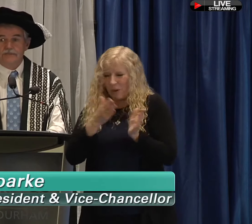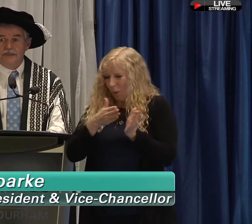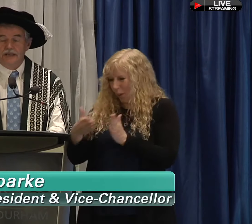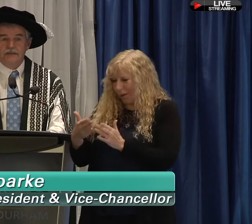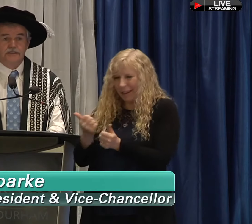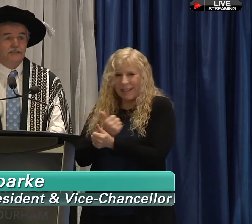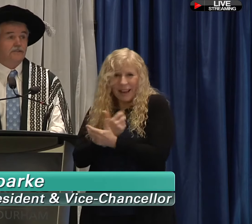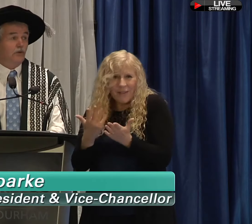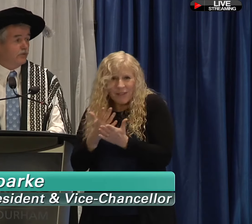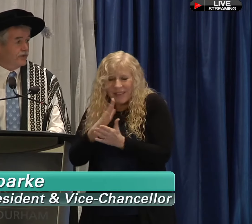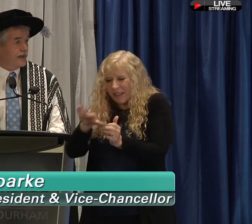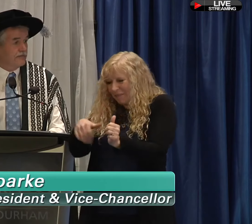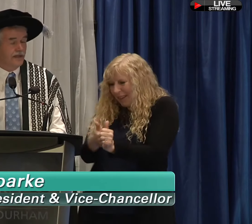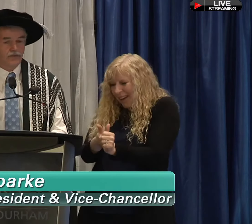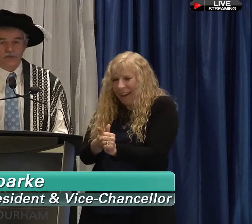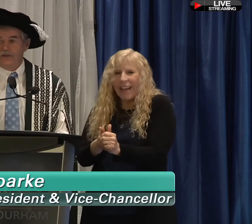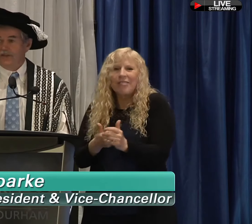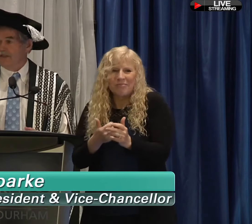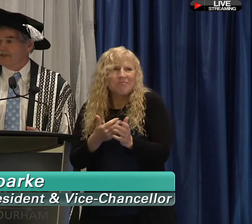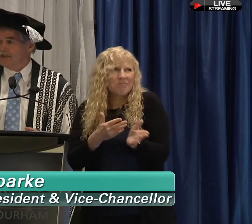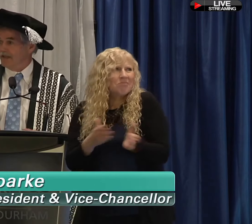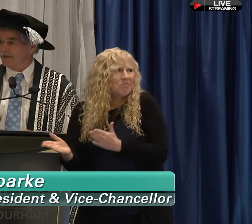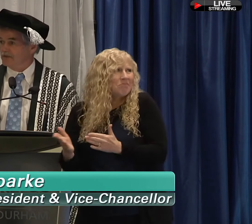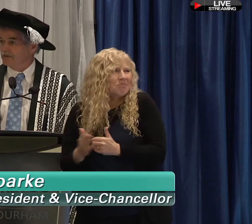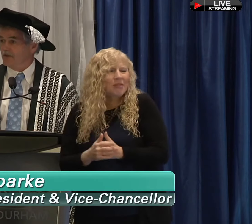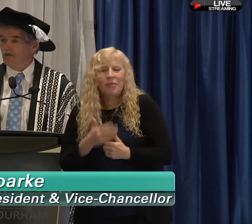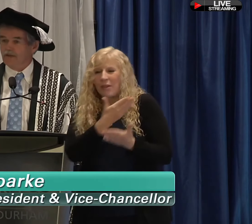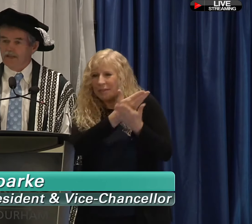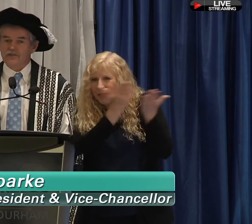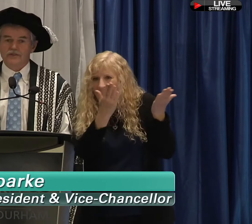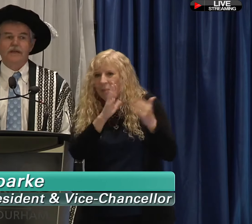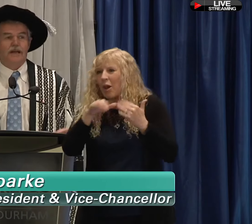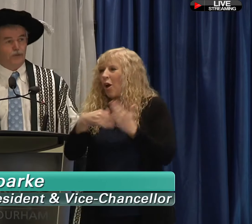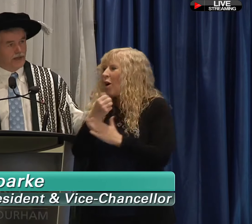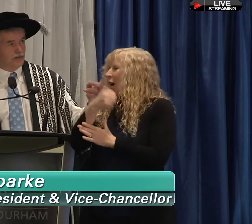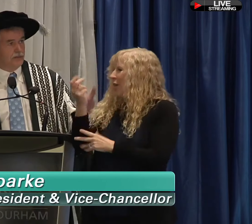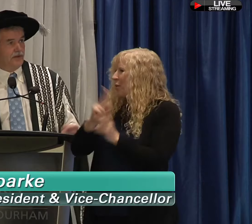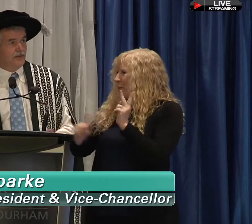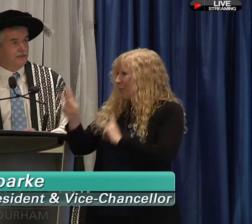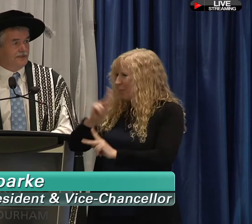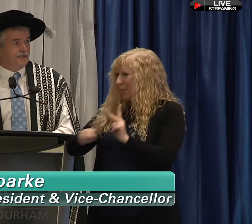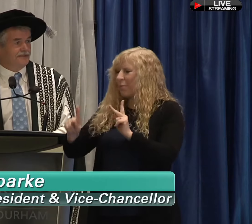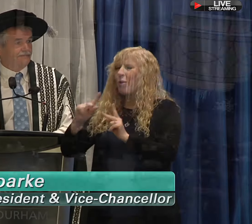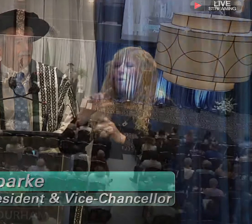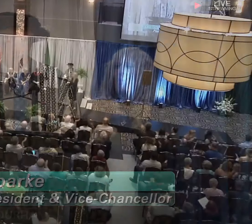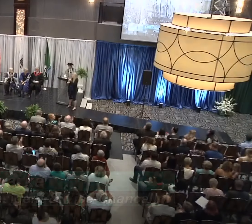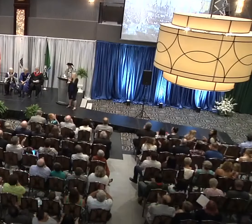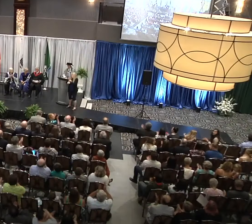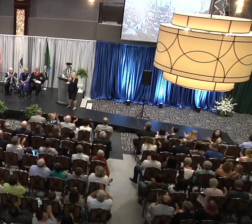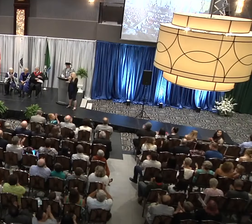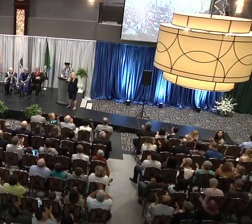things behind the scenes. So for them and for all the unsung heroes of Convocation, a round of applause, please.